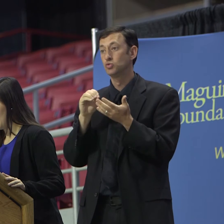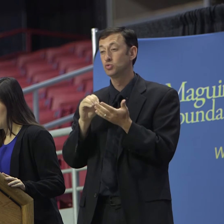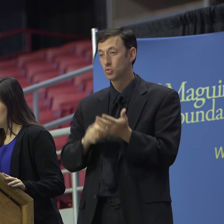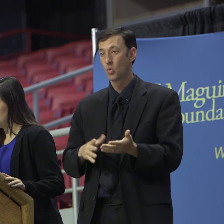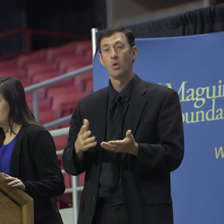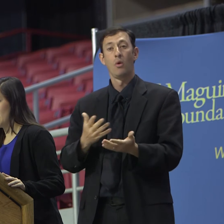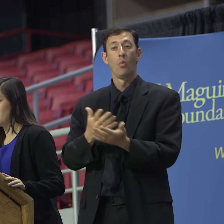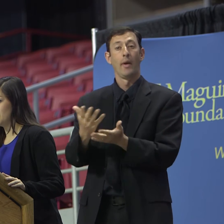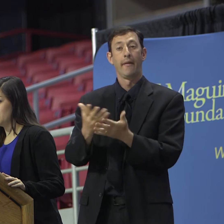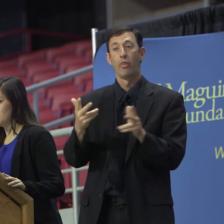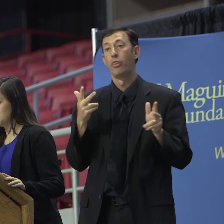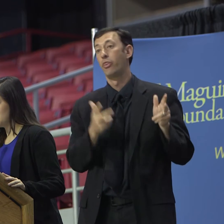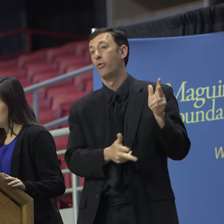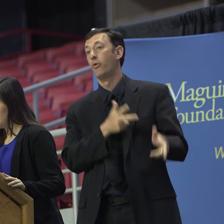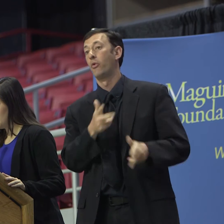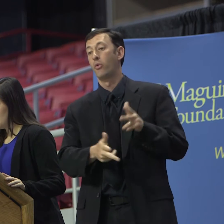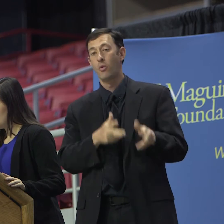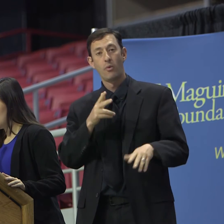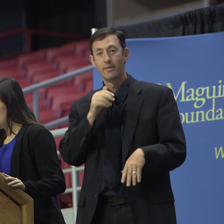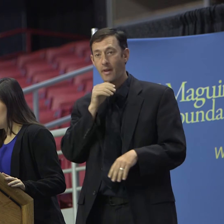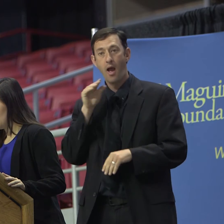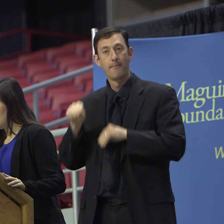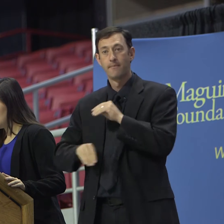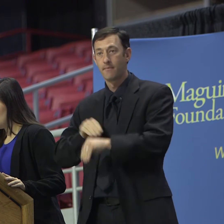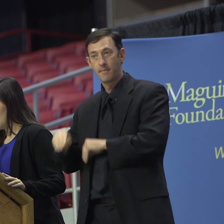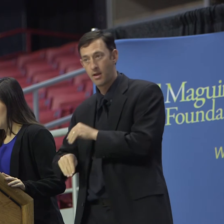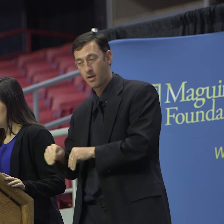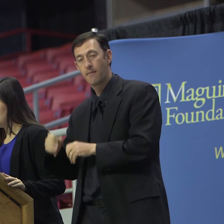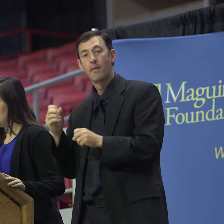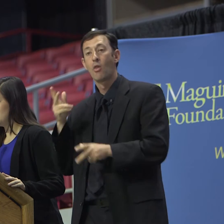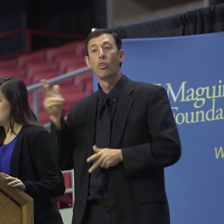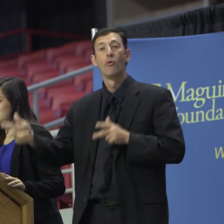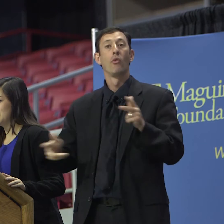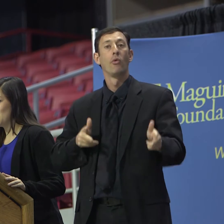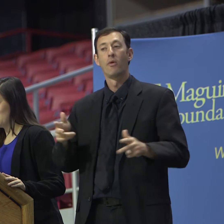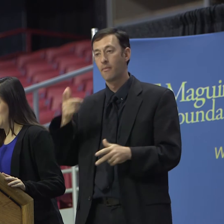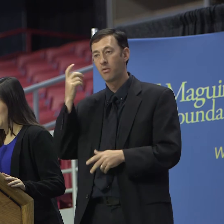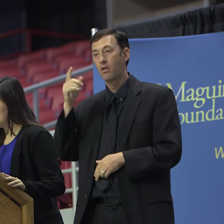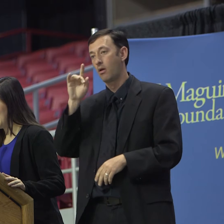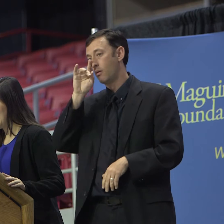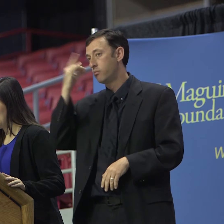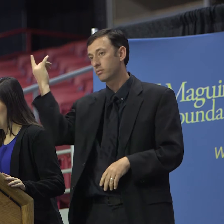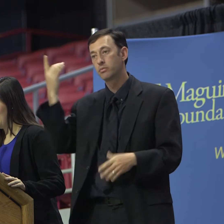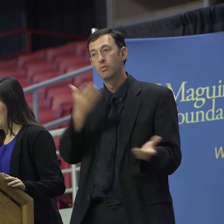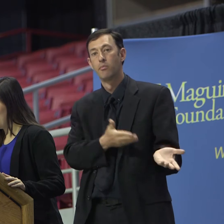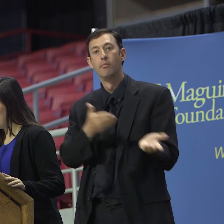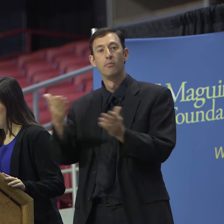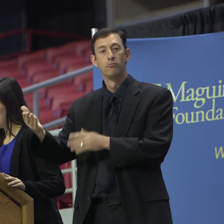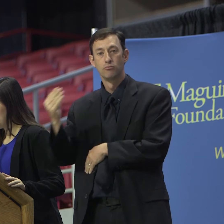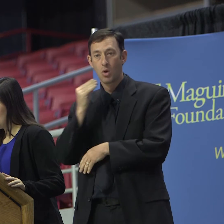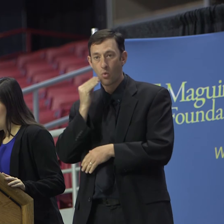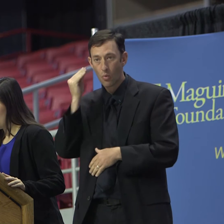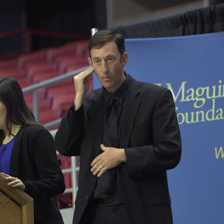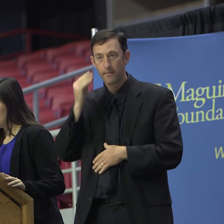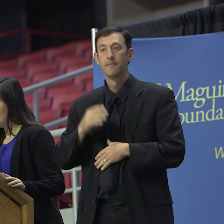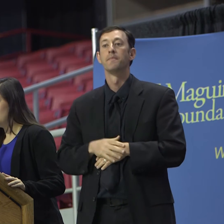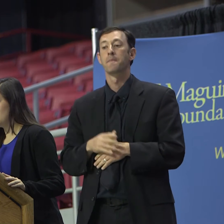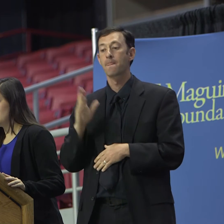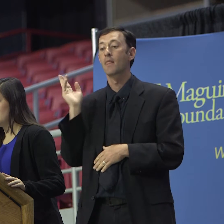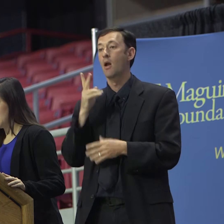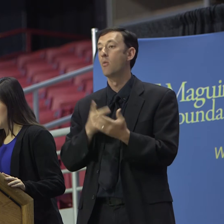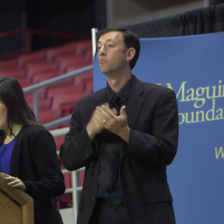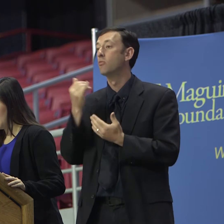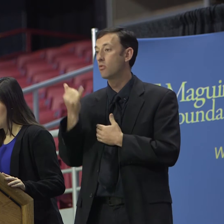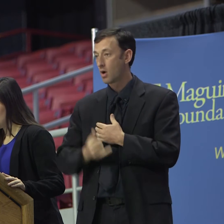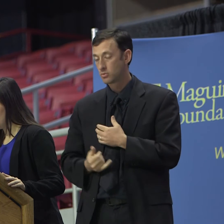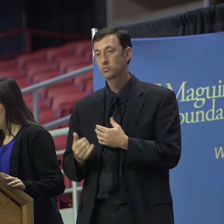when packing to move out of their dorms. Many throw things away simply because they don't feel like taking it home with them. Our project moved